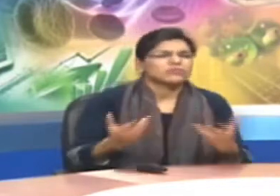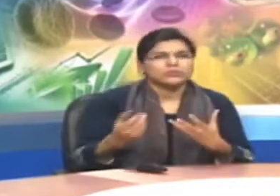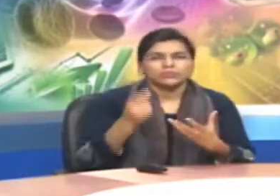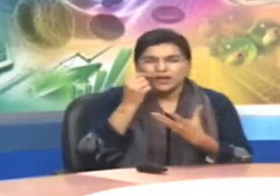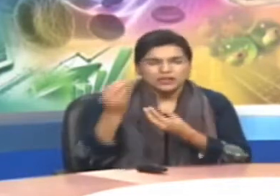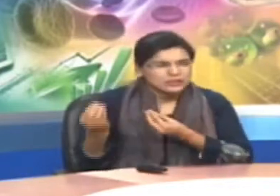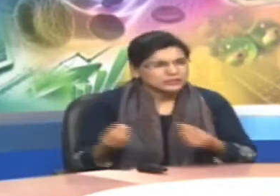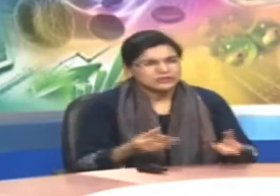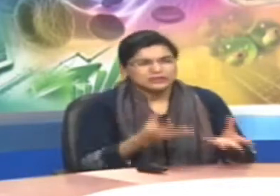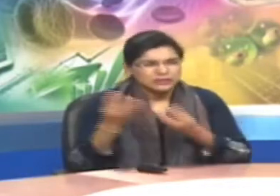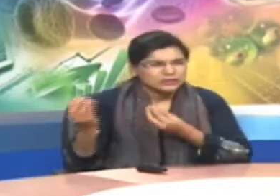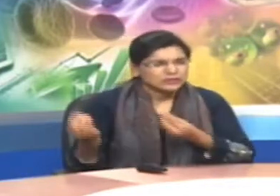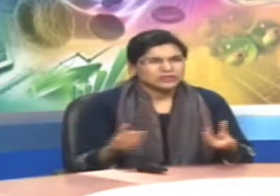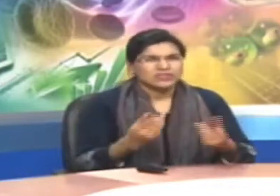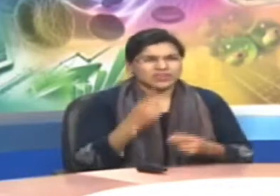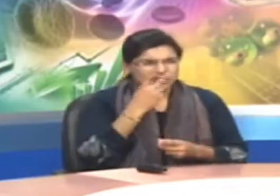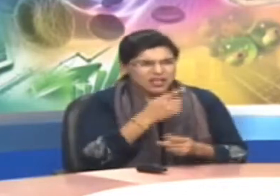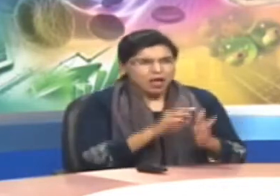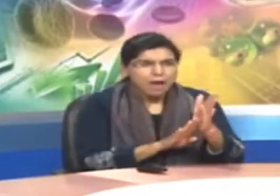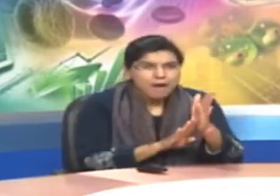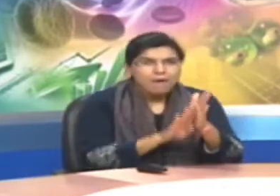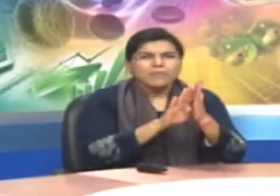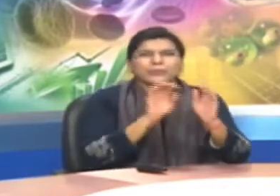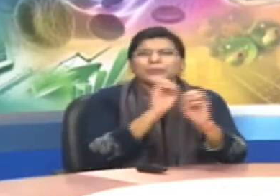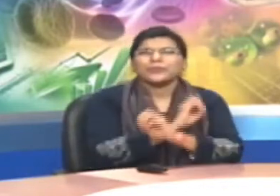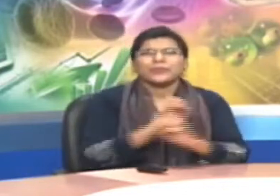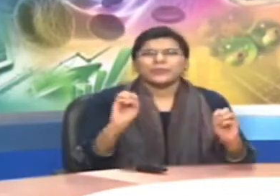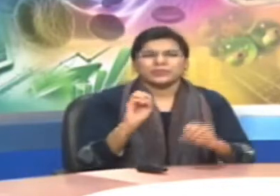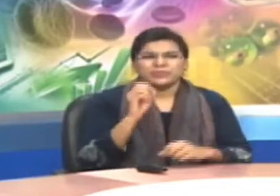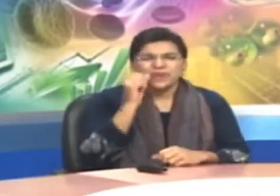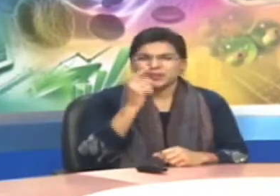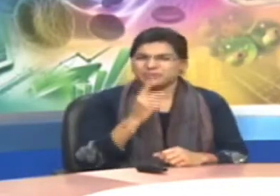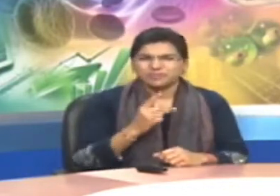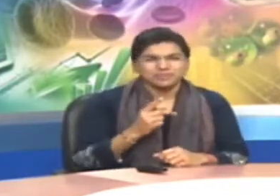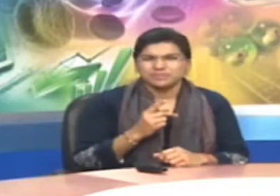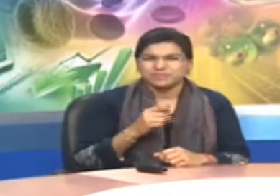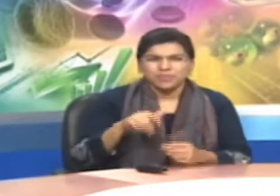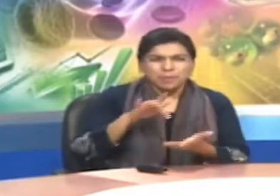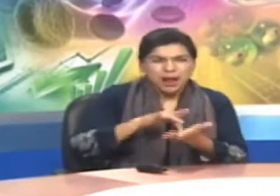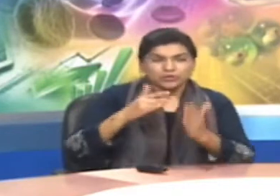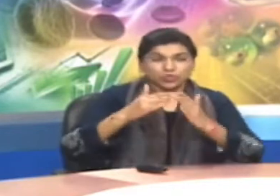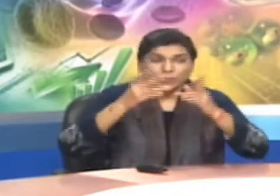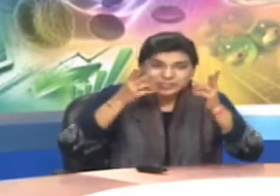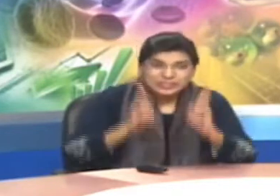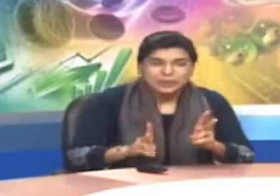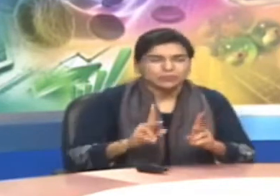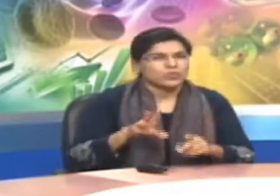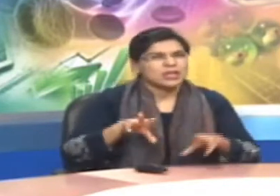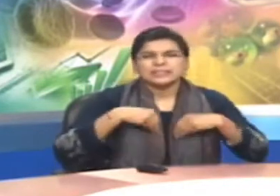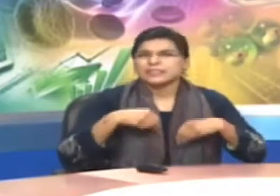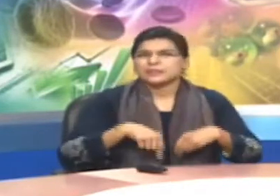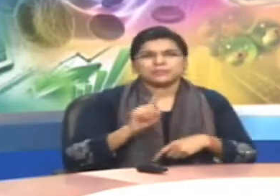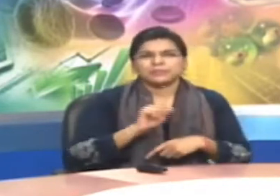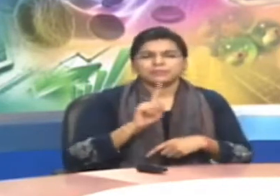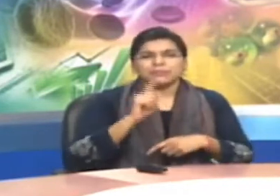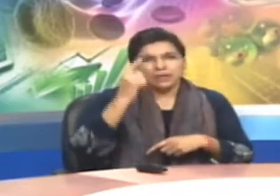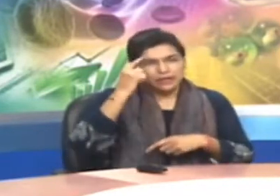persevered, for he knew that my staying at home would result in my